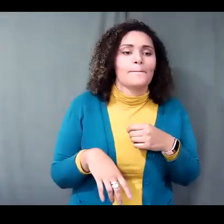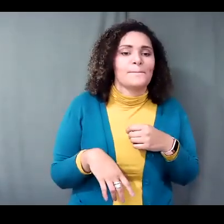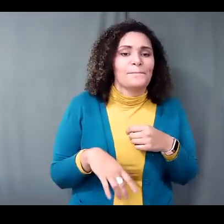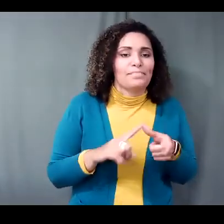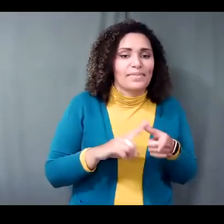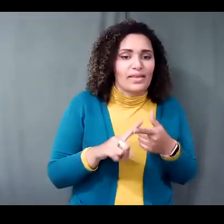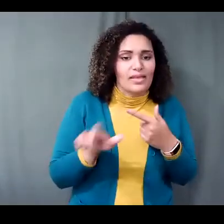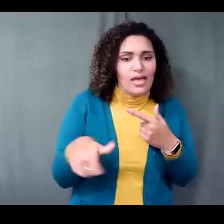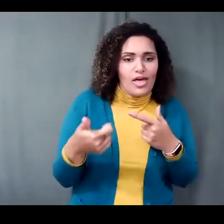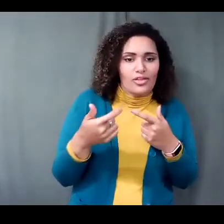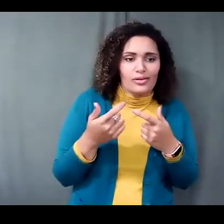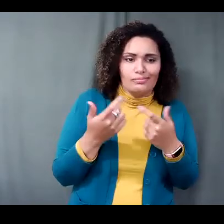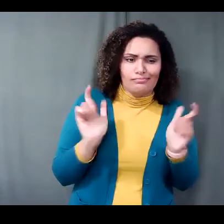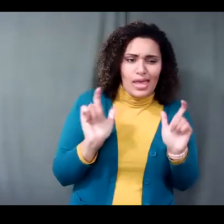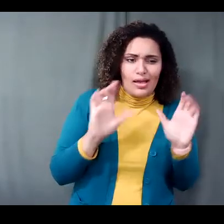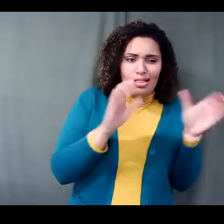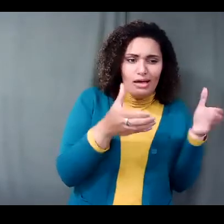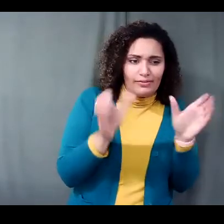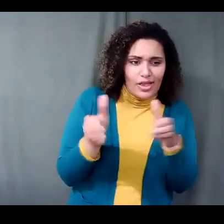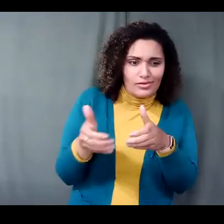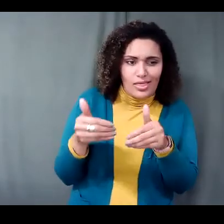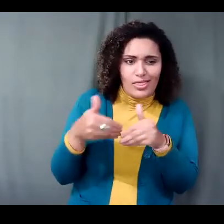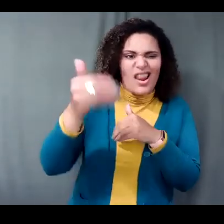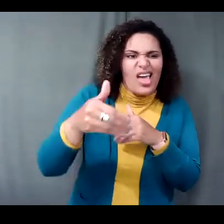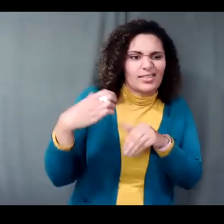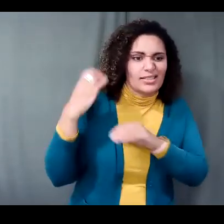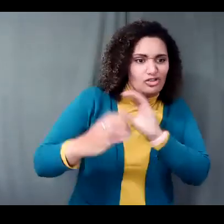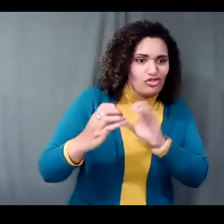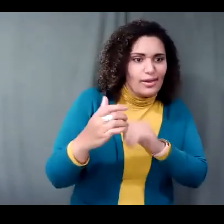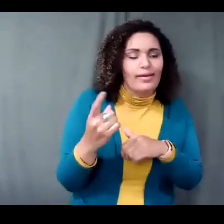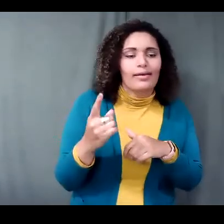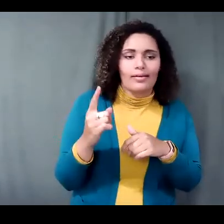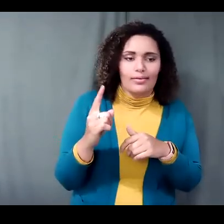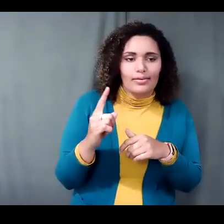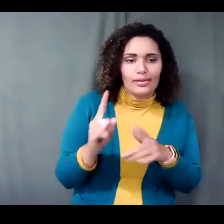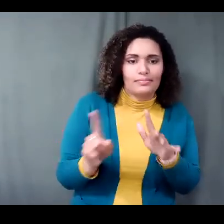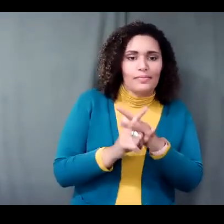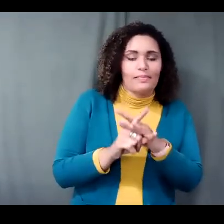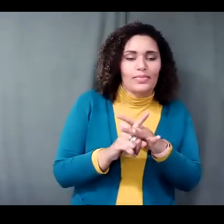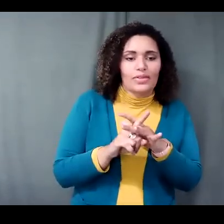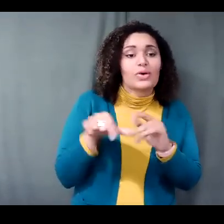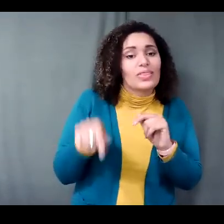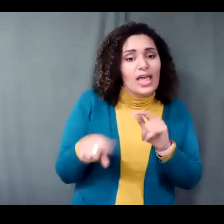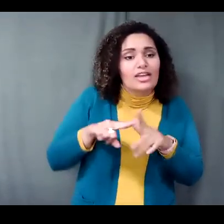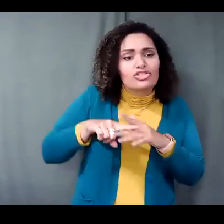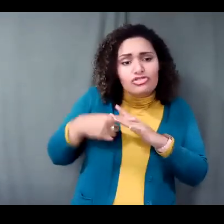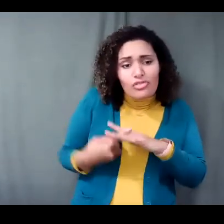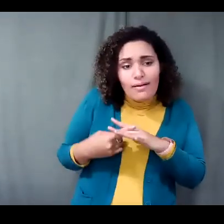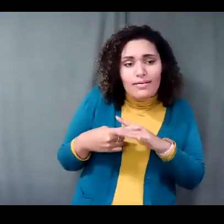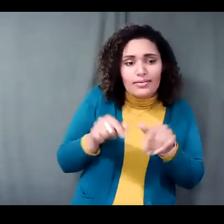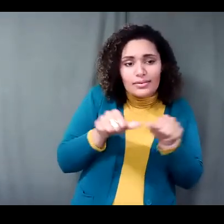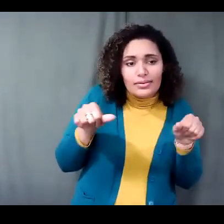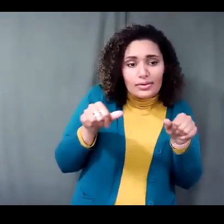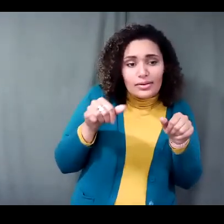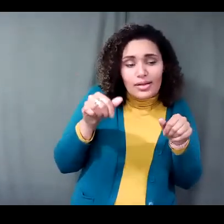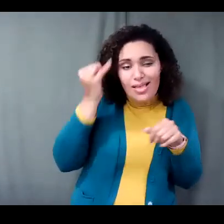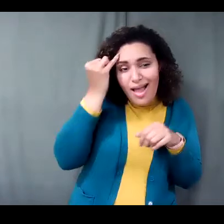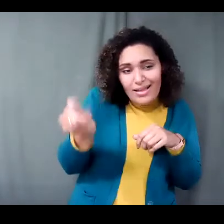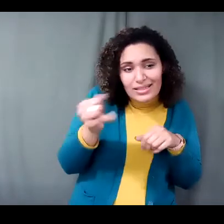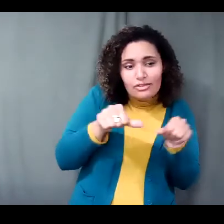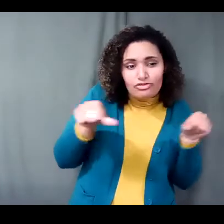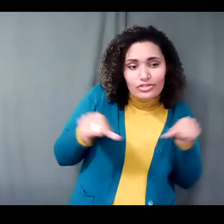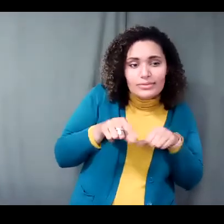big classifications came more like the next century, even, that people started doing that. So they just started that idea of kind of having a region mean, certain